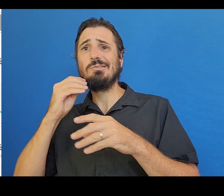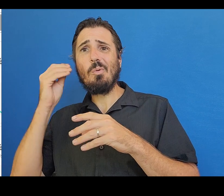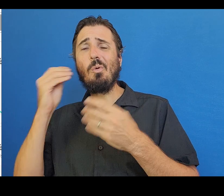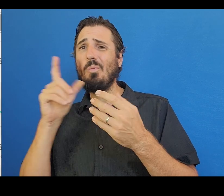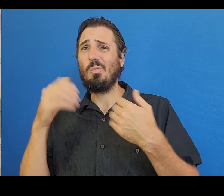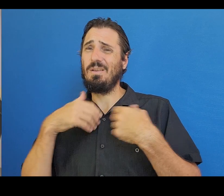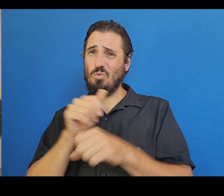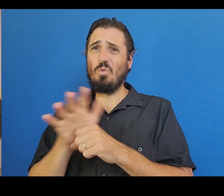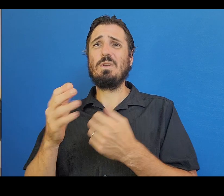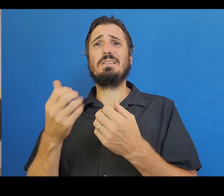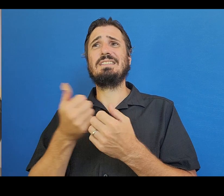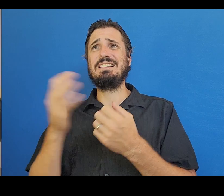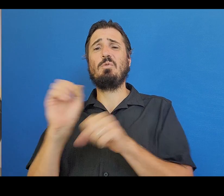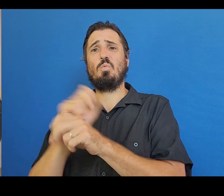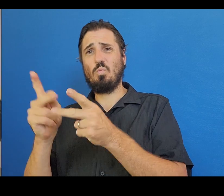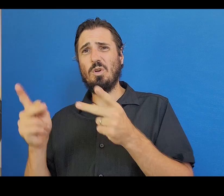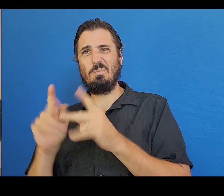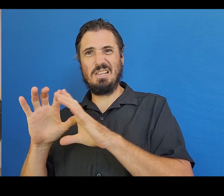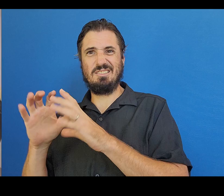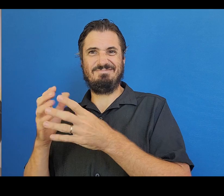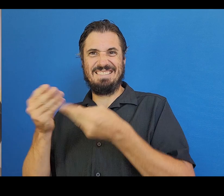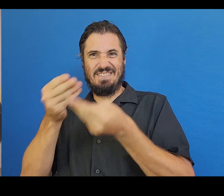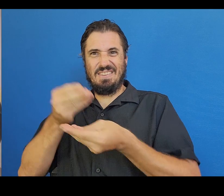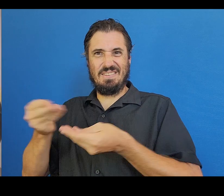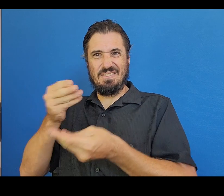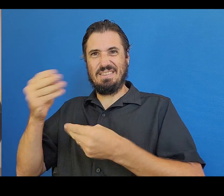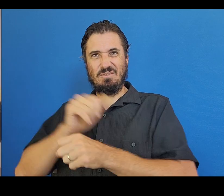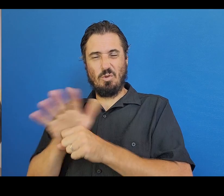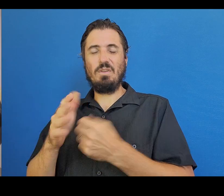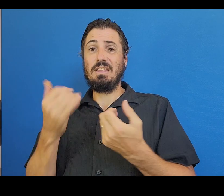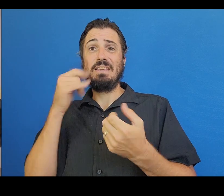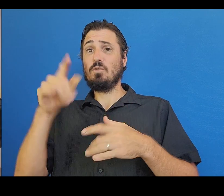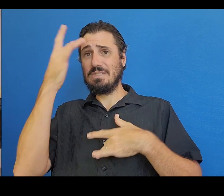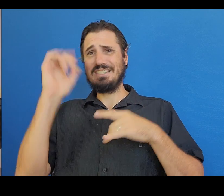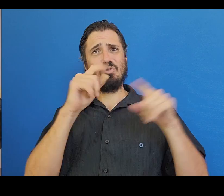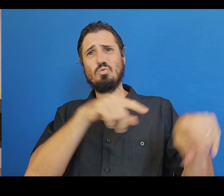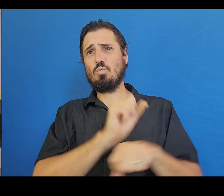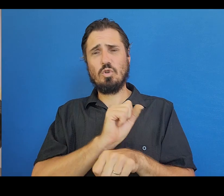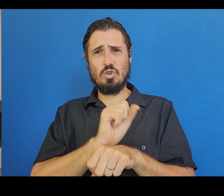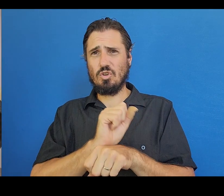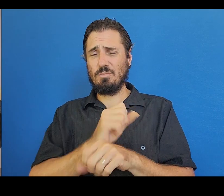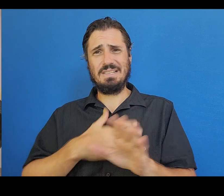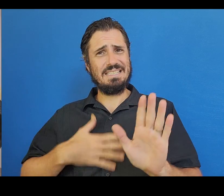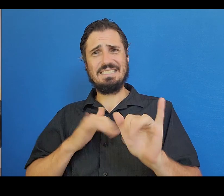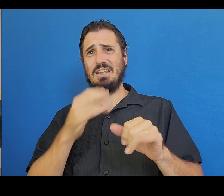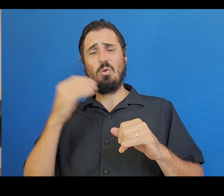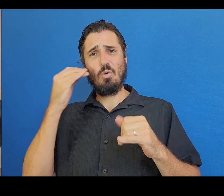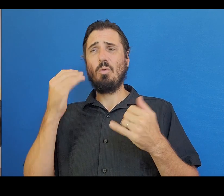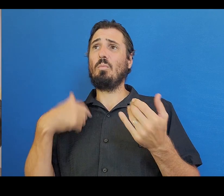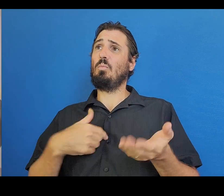and have several workplace clusters. Please do not go to work while sick. In order to prevent clusters in your workplace, we